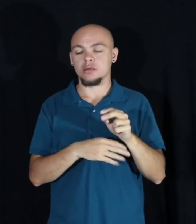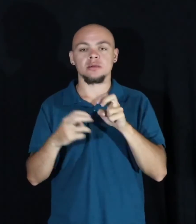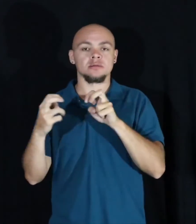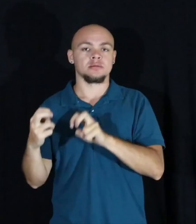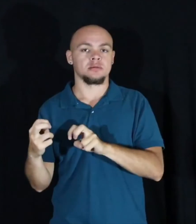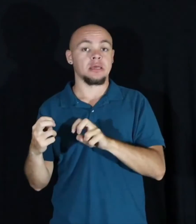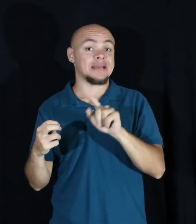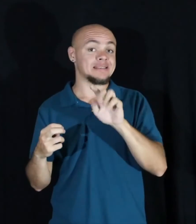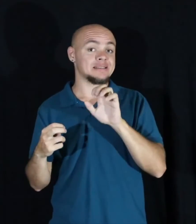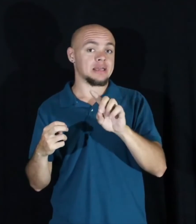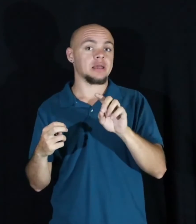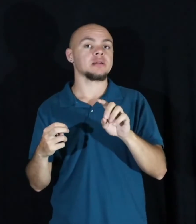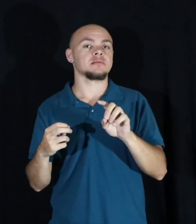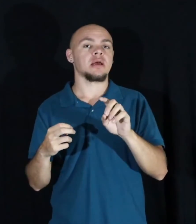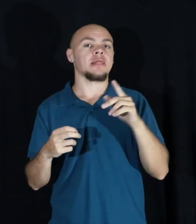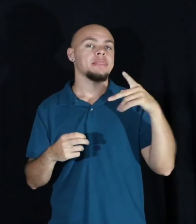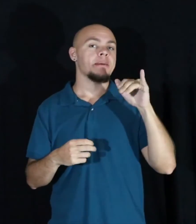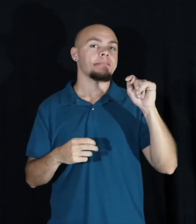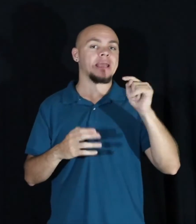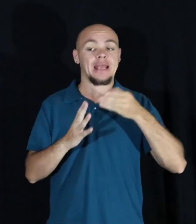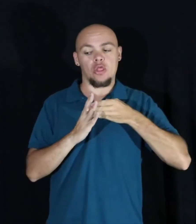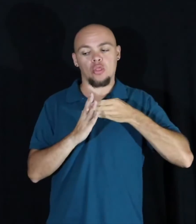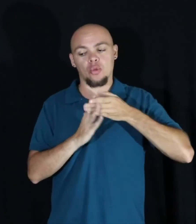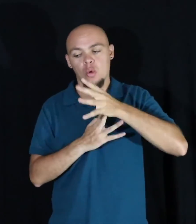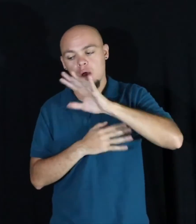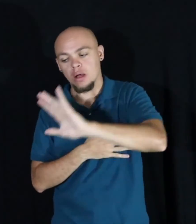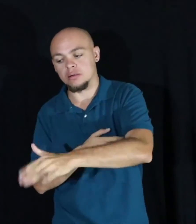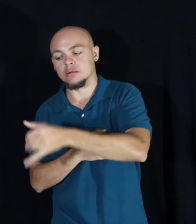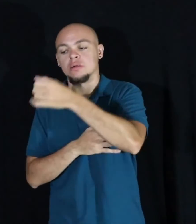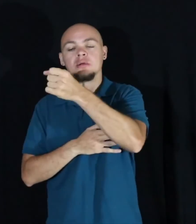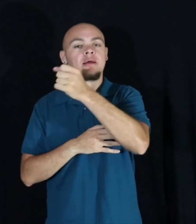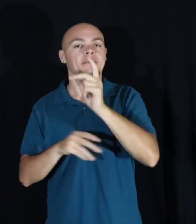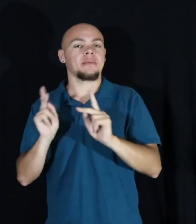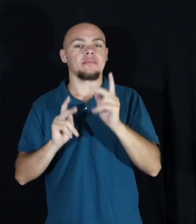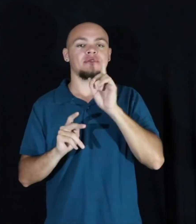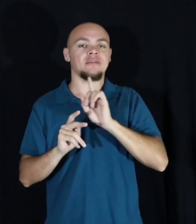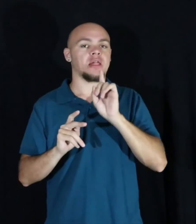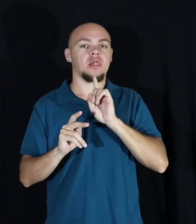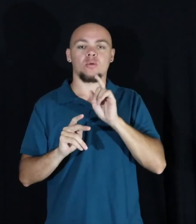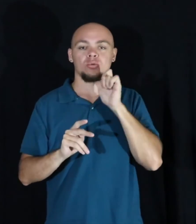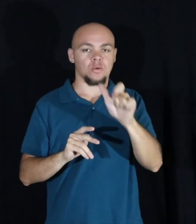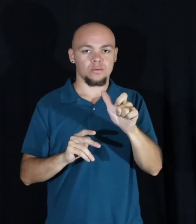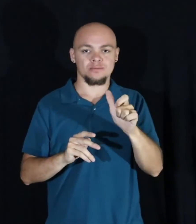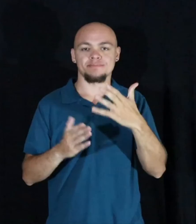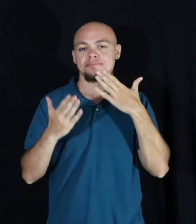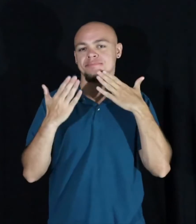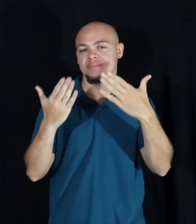would say, reach through the pit so that no one feels alone. Thank you.